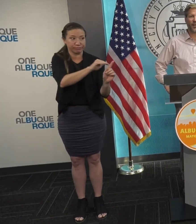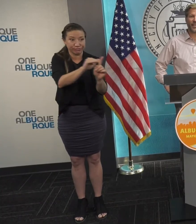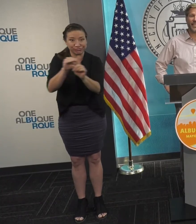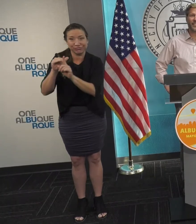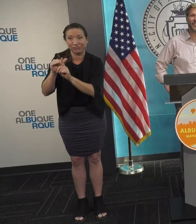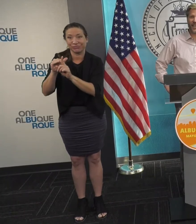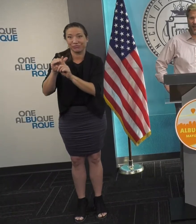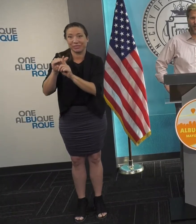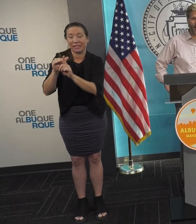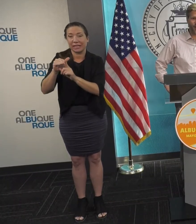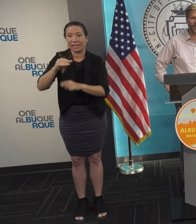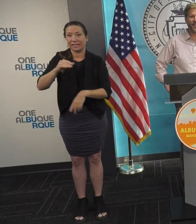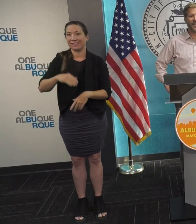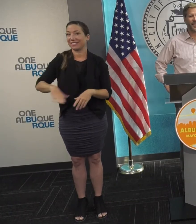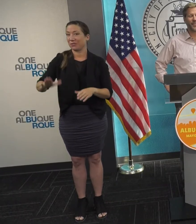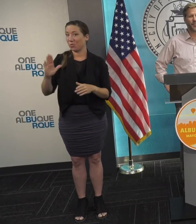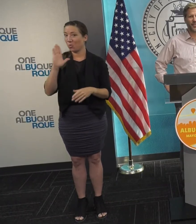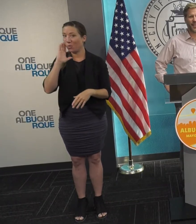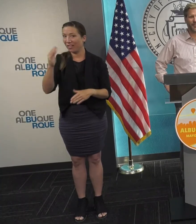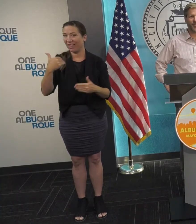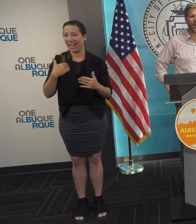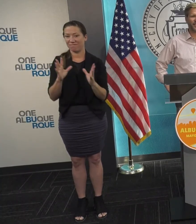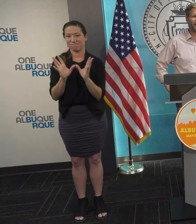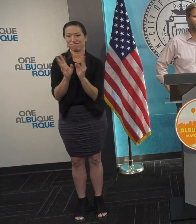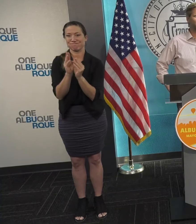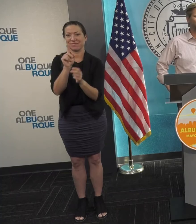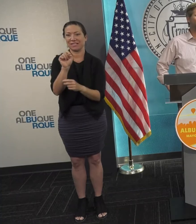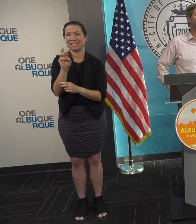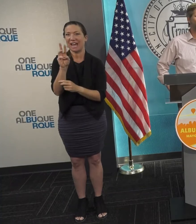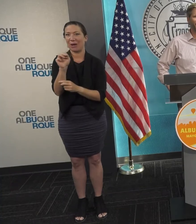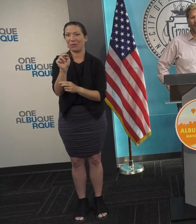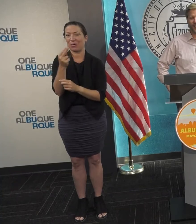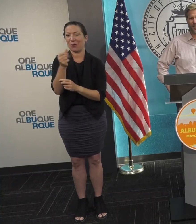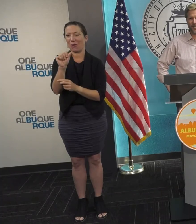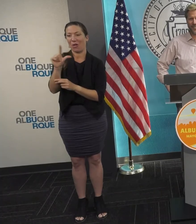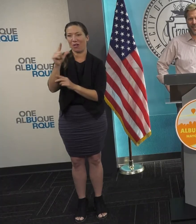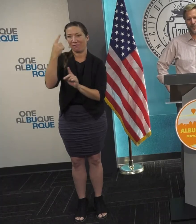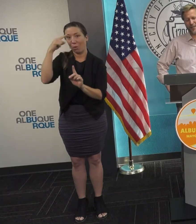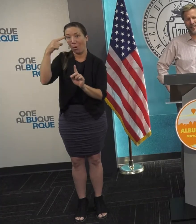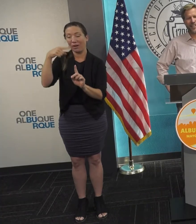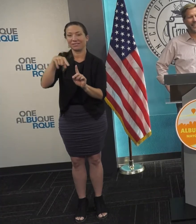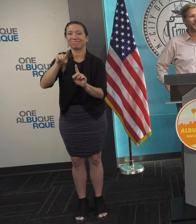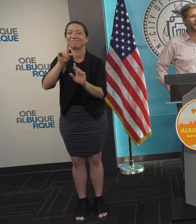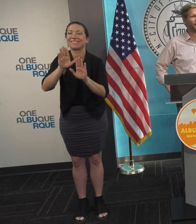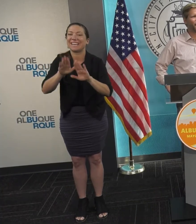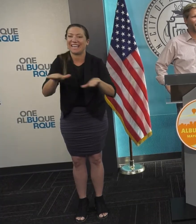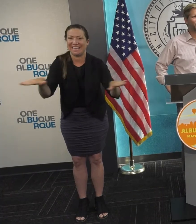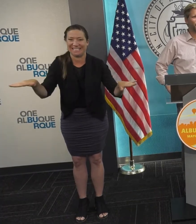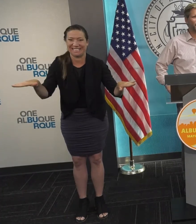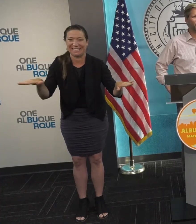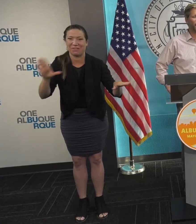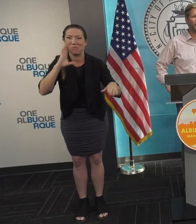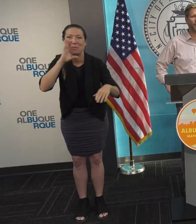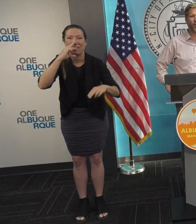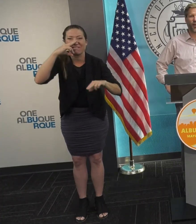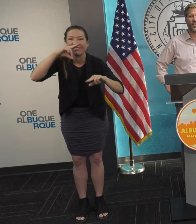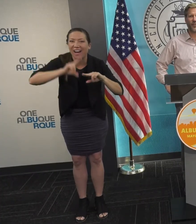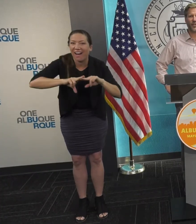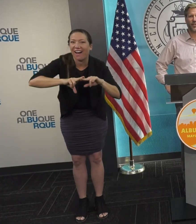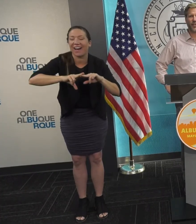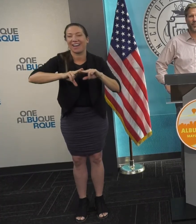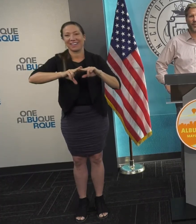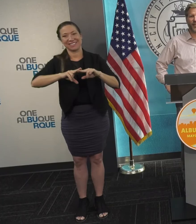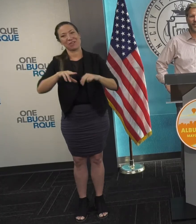we're having our Kids Town Hall. This was requested. It should be fun and also insightful. So that's what we're going to be doing for